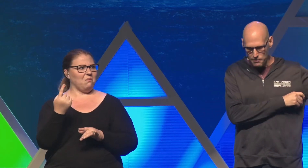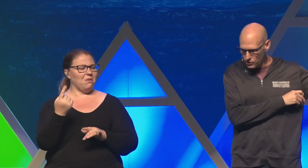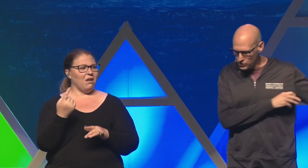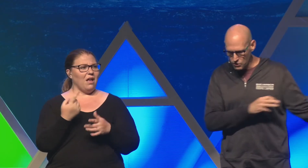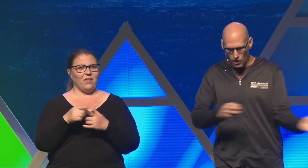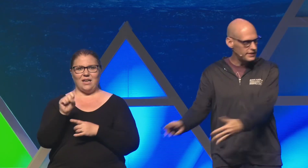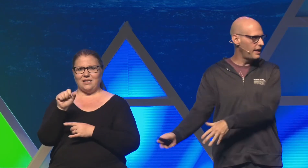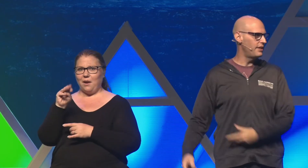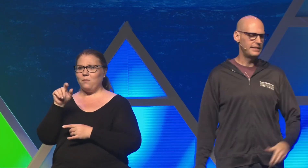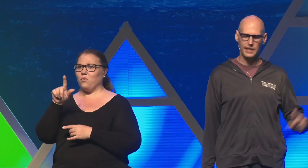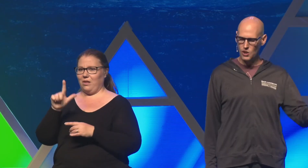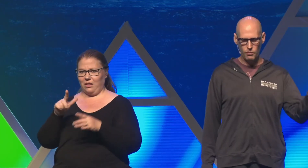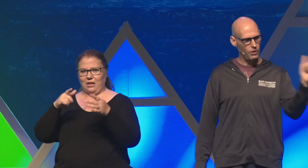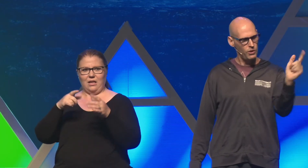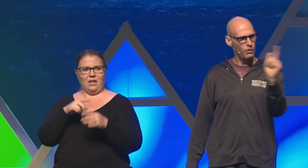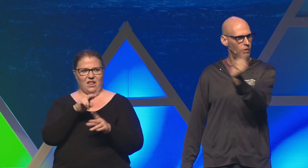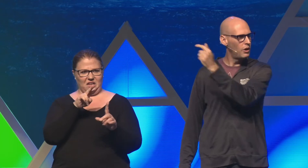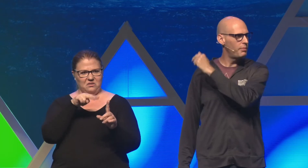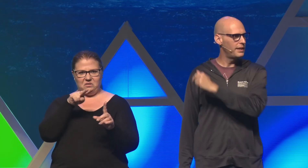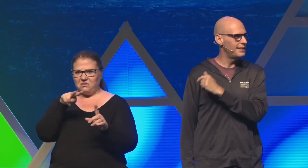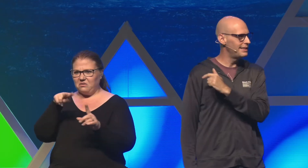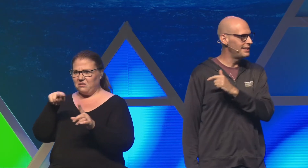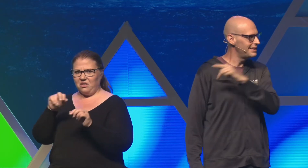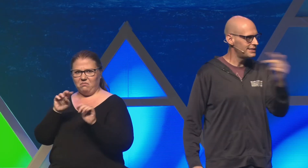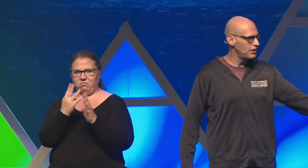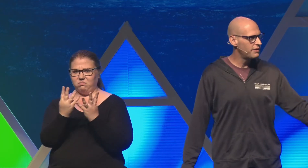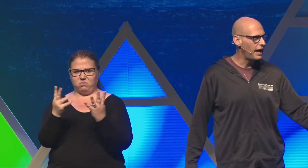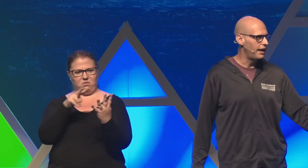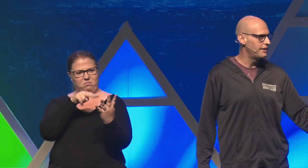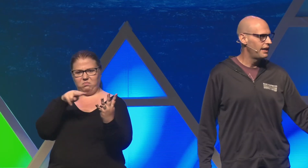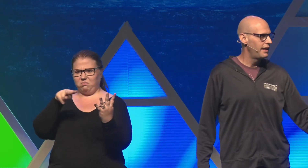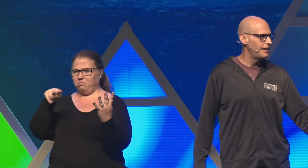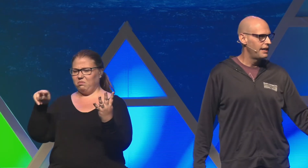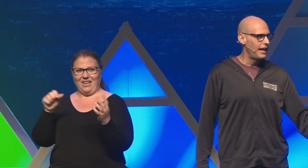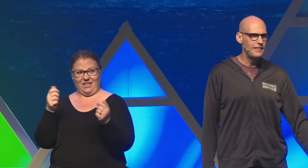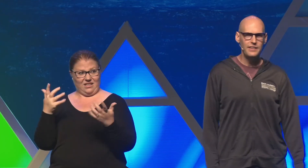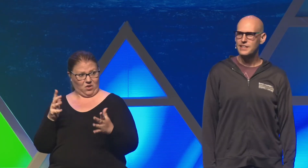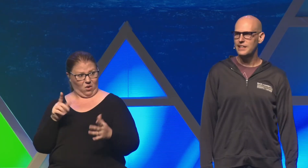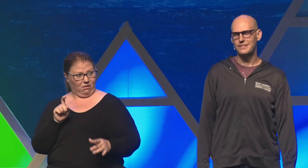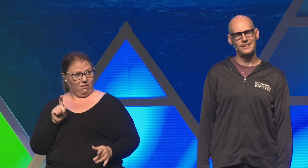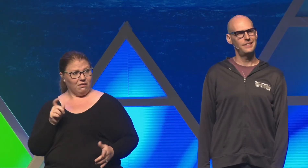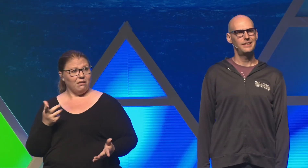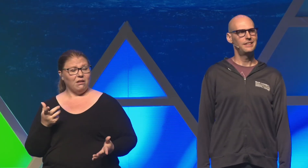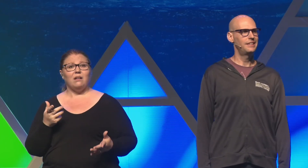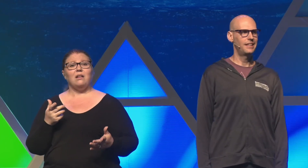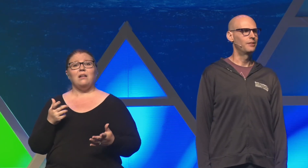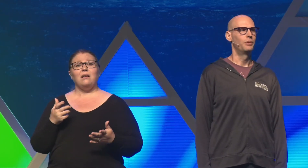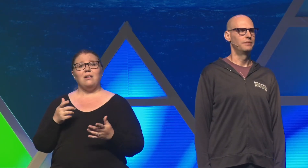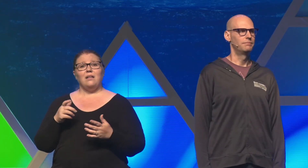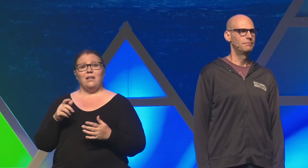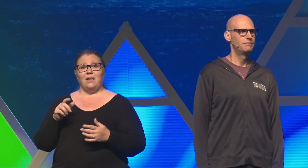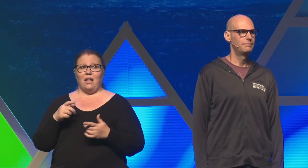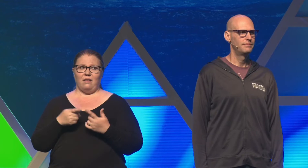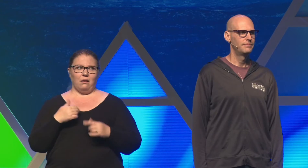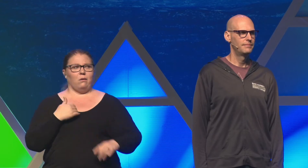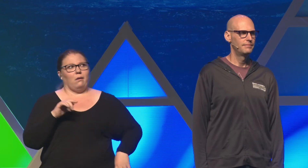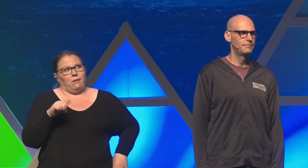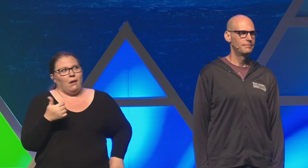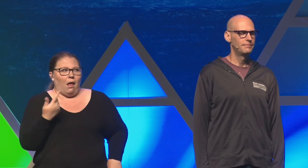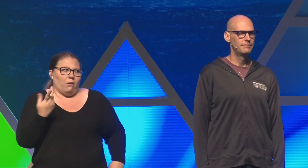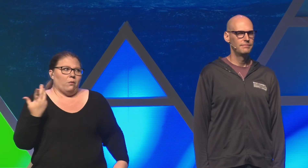And Samuel goes through all 7, and he's like, nope. Is this all you've got? And then there's this, well, there's this other one.